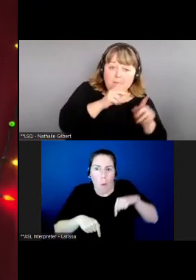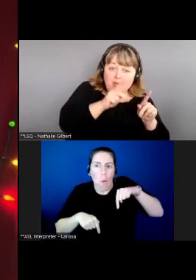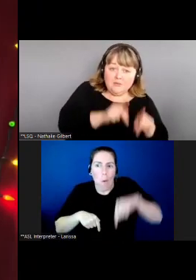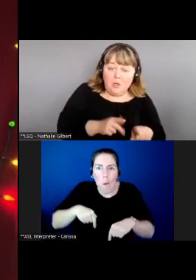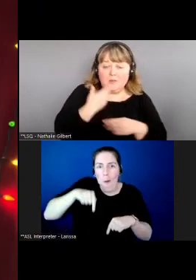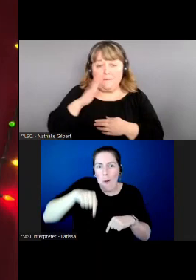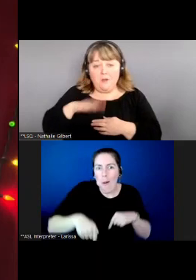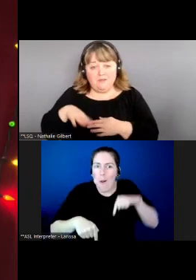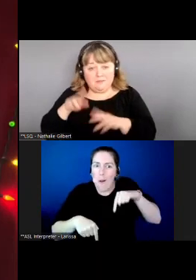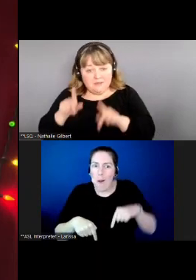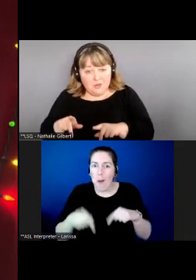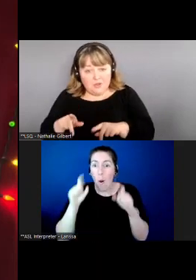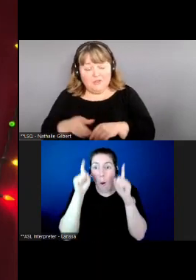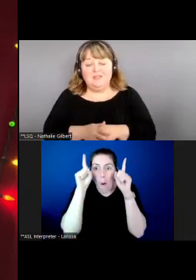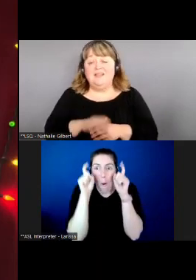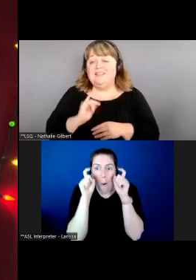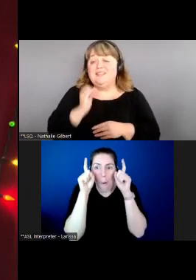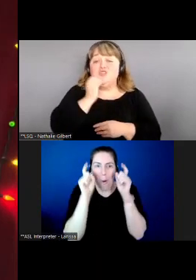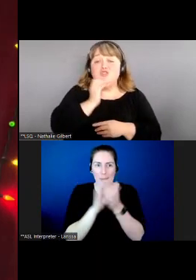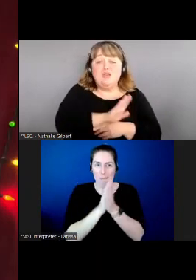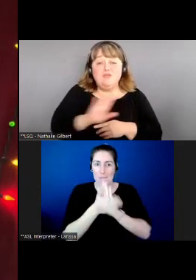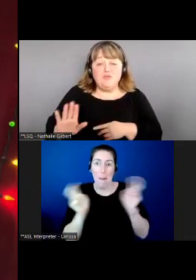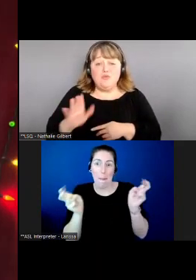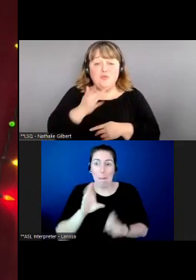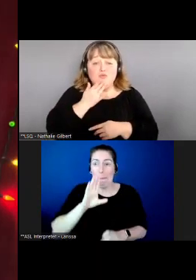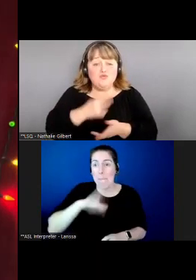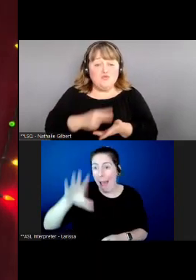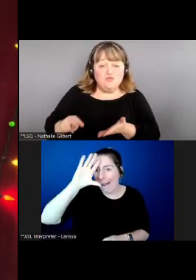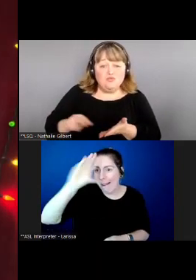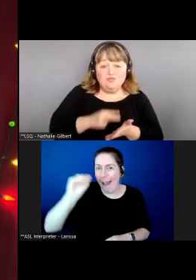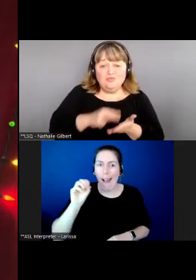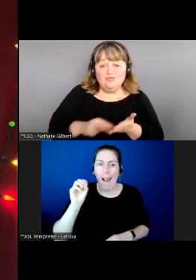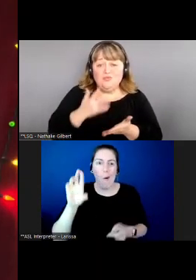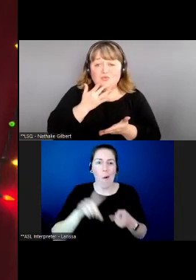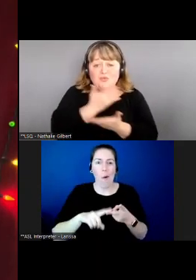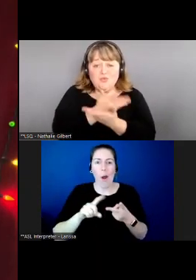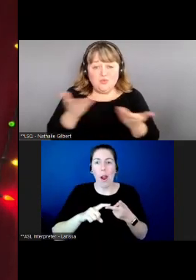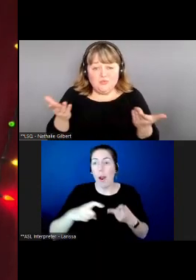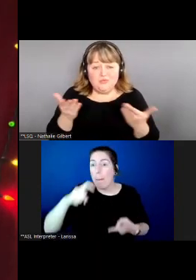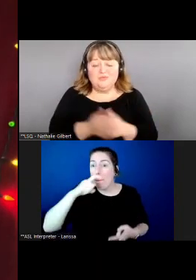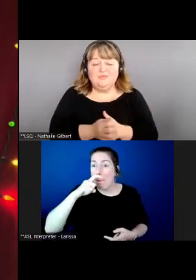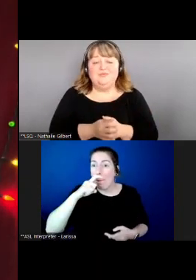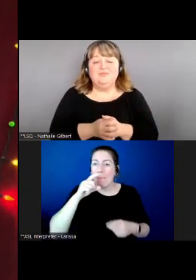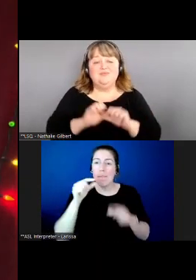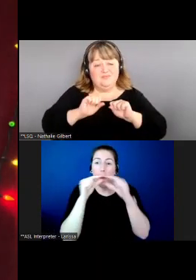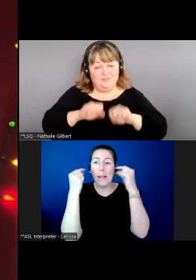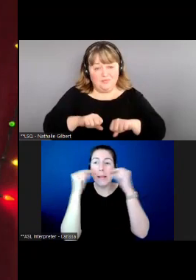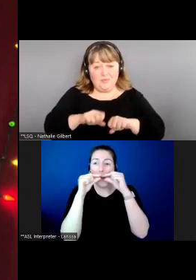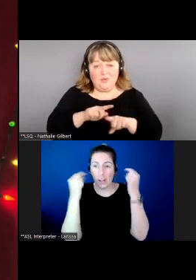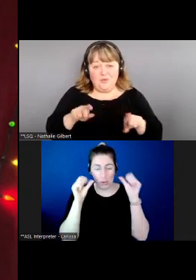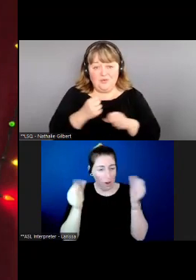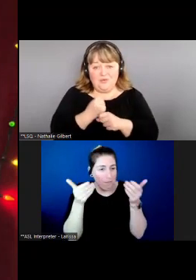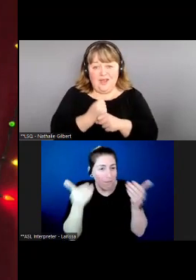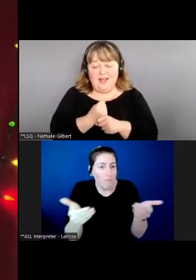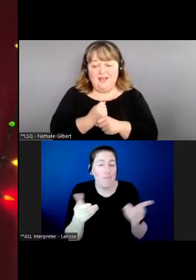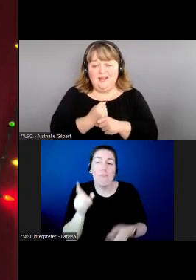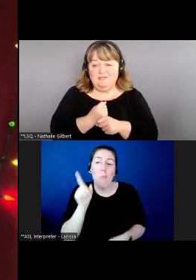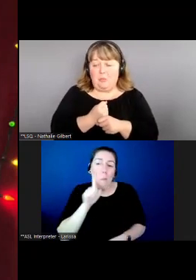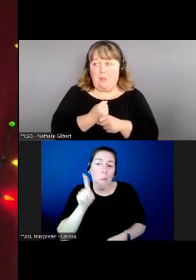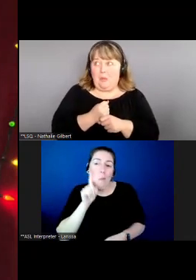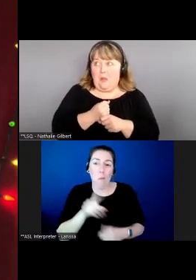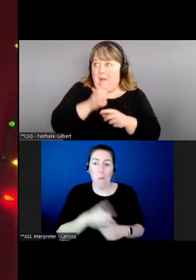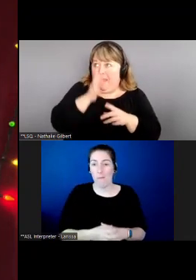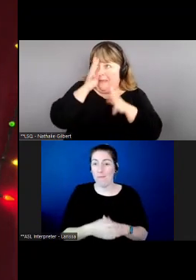sneaky eyebrows, or, you know, put on your fake bad guy mustache. Whatever you think looks sneaky and